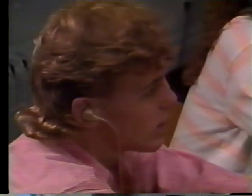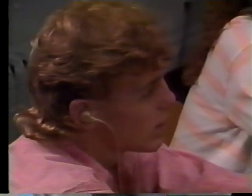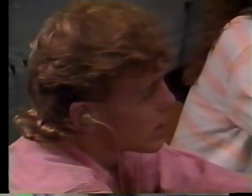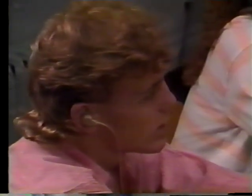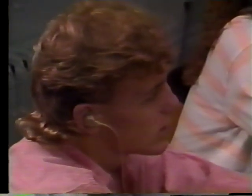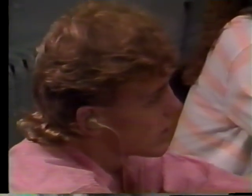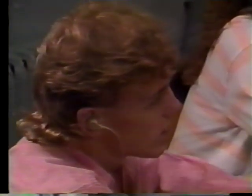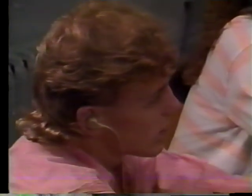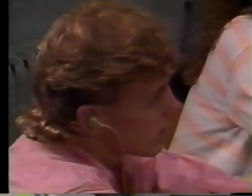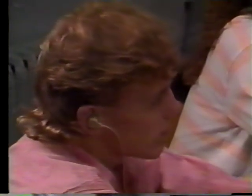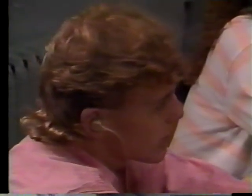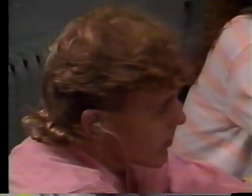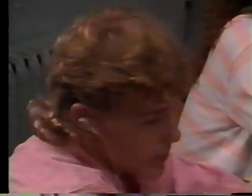Supercilious. Better.